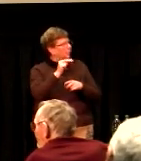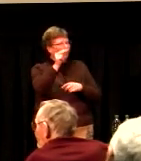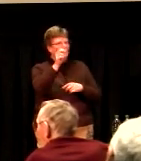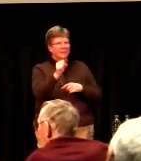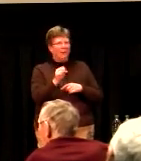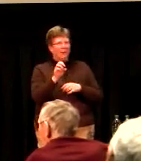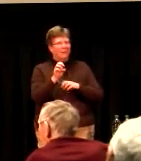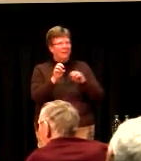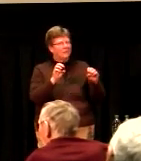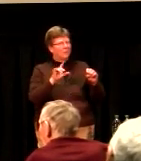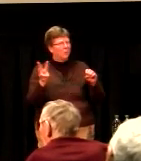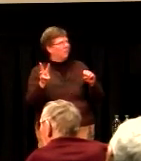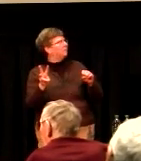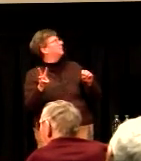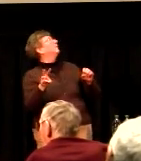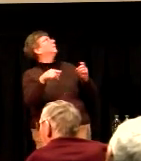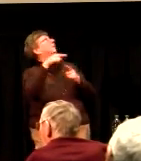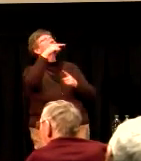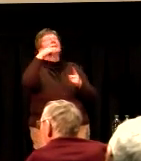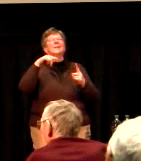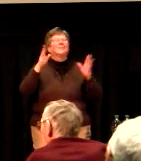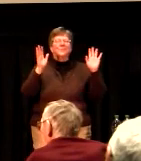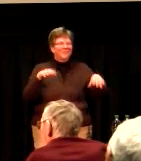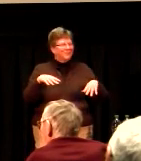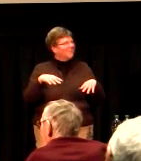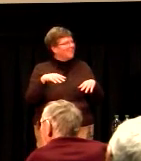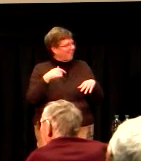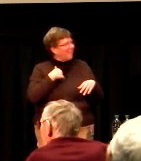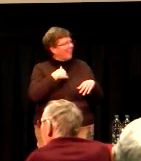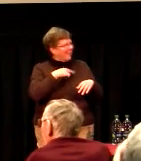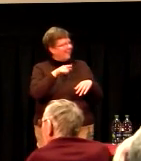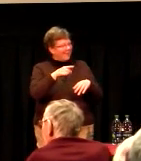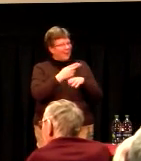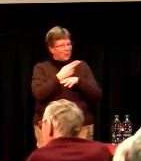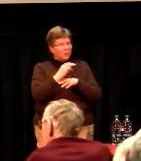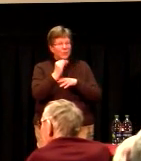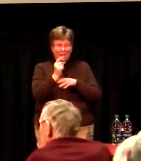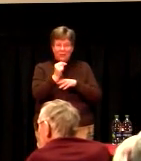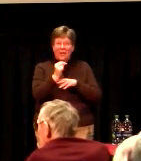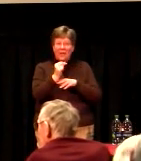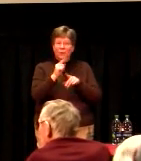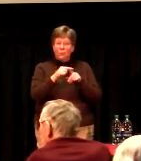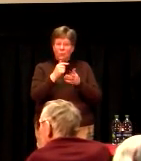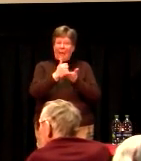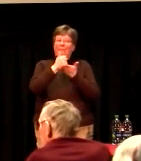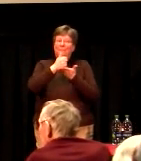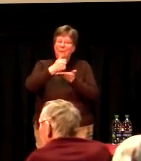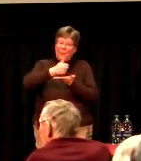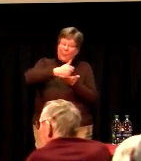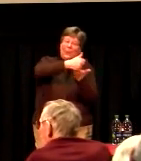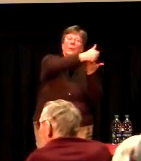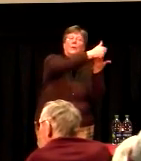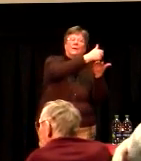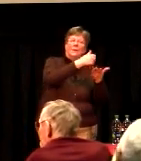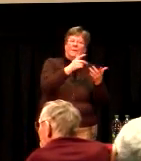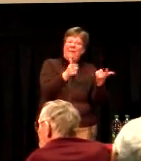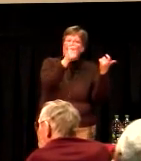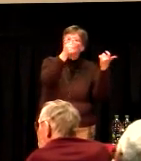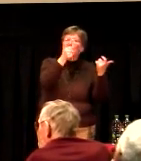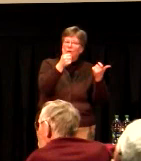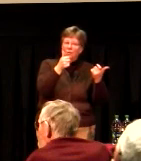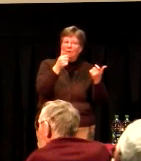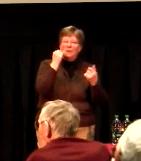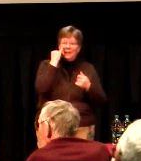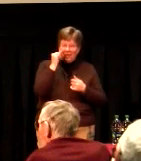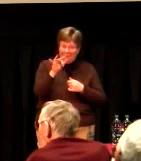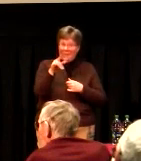And so they'll take advantage of that. And they actually count on it to make their time quite often. Those schedules are pretty quick. But if